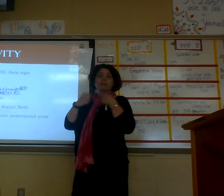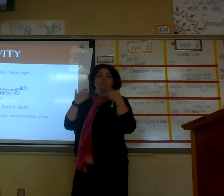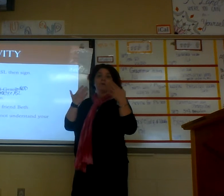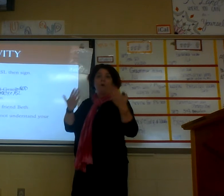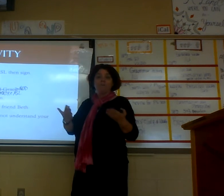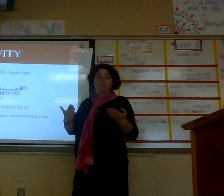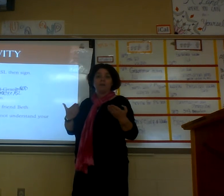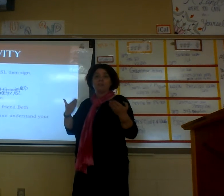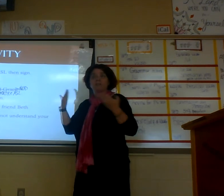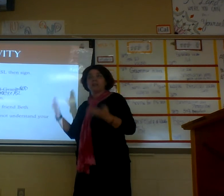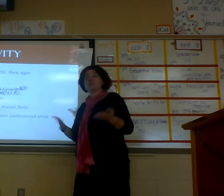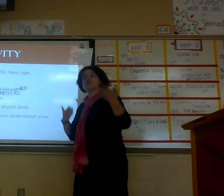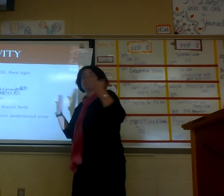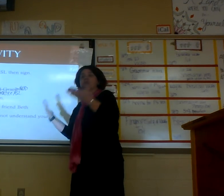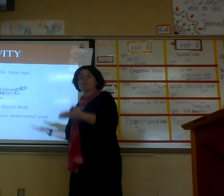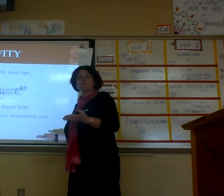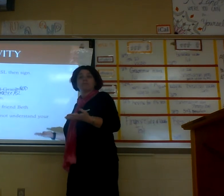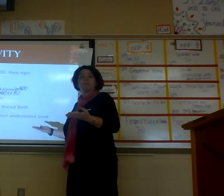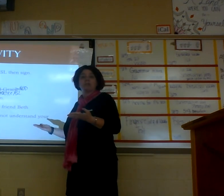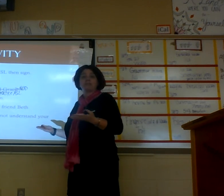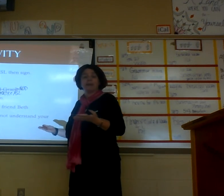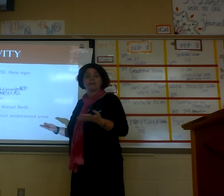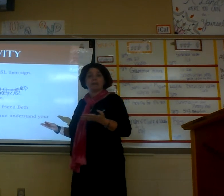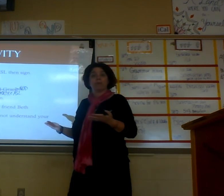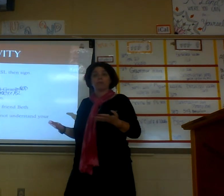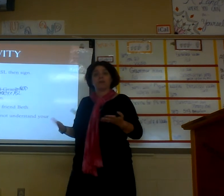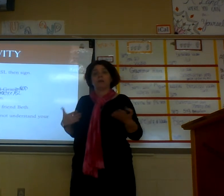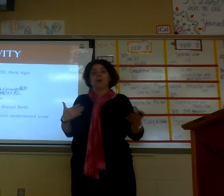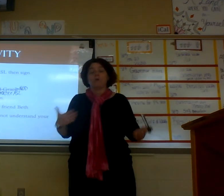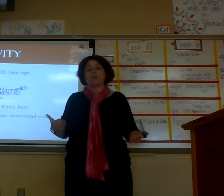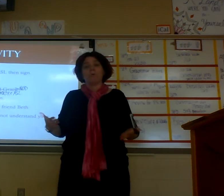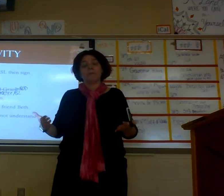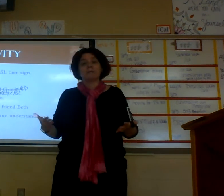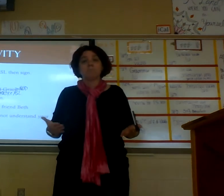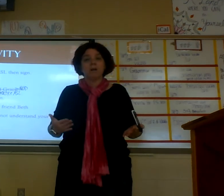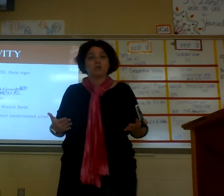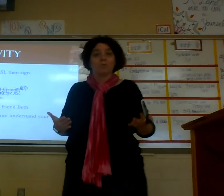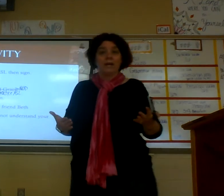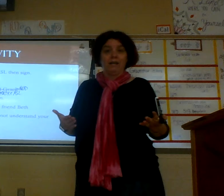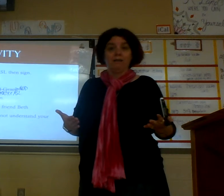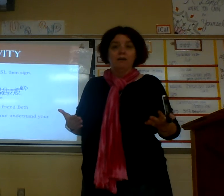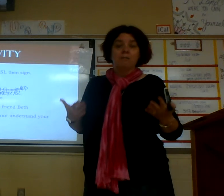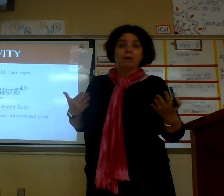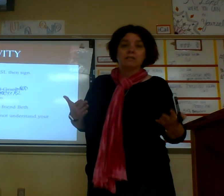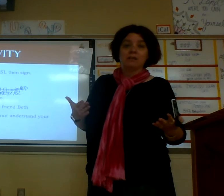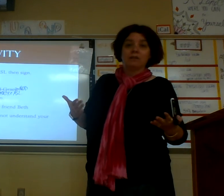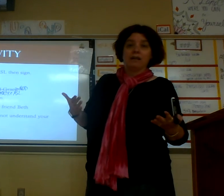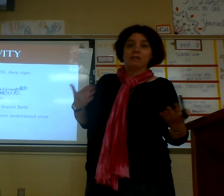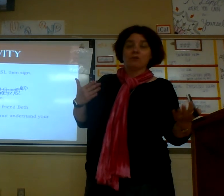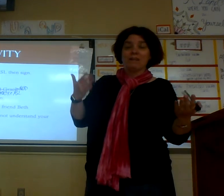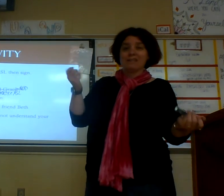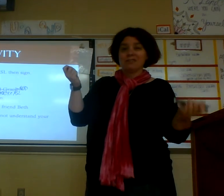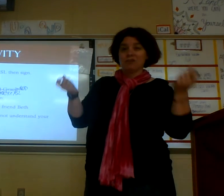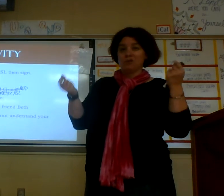to hopefully in the next year, when you get to ASL 3, there won't be as much writing. But until then, until we can start doing